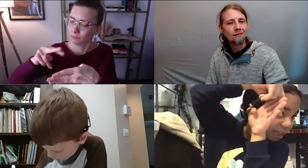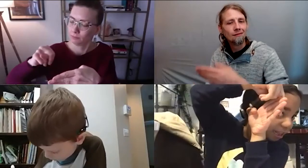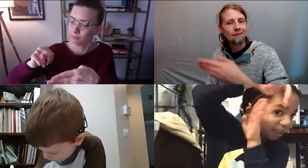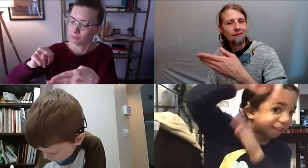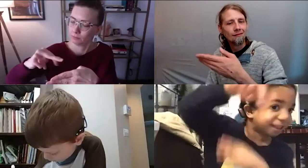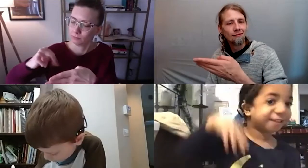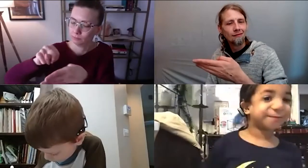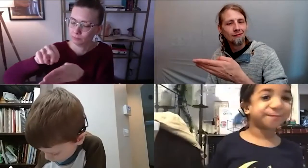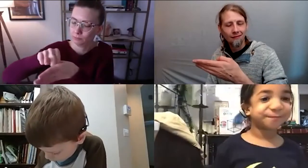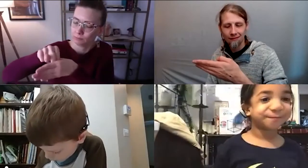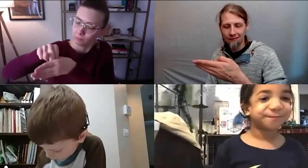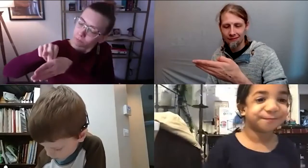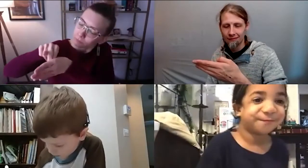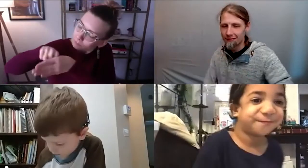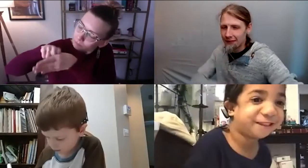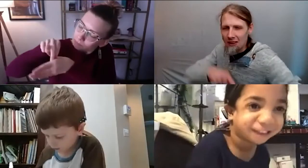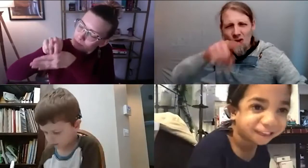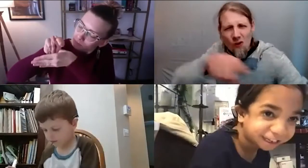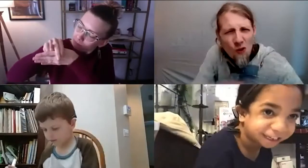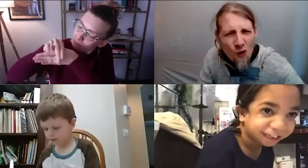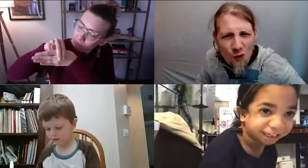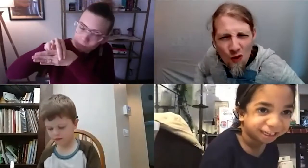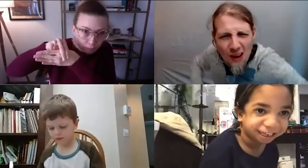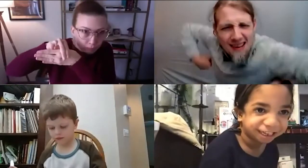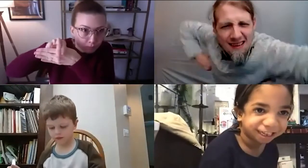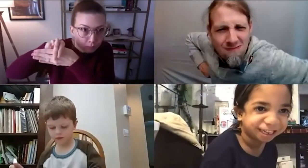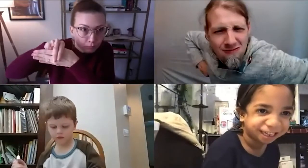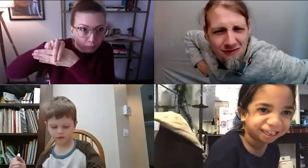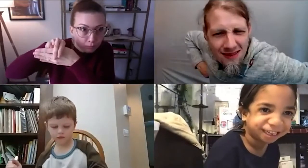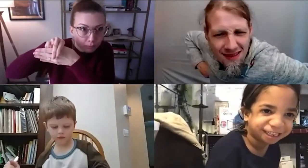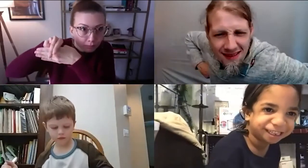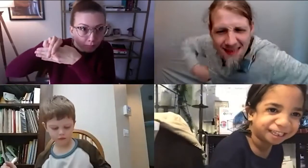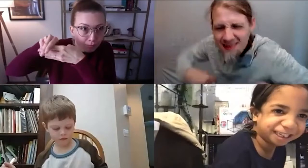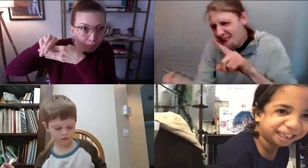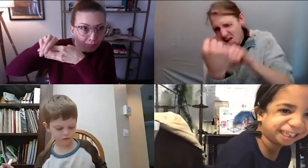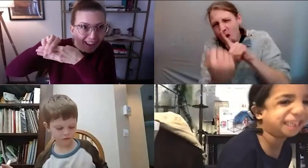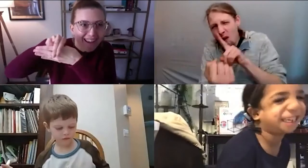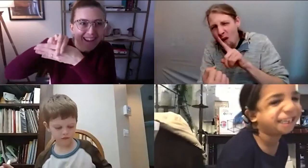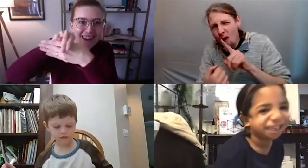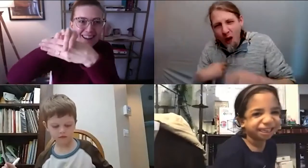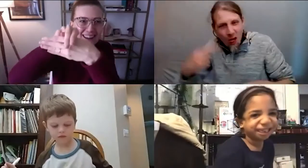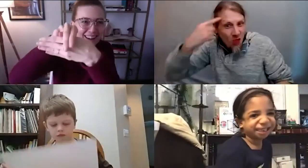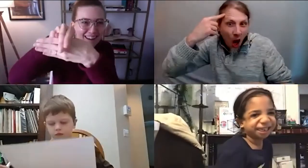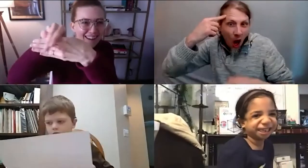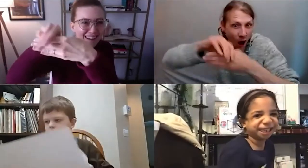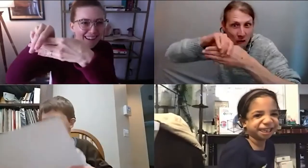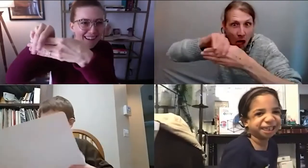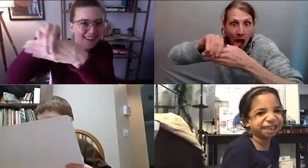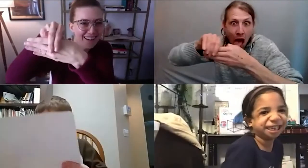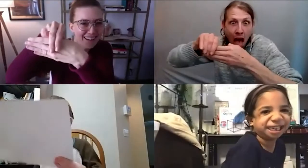Like this? Oh, you fooled me. I thought you really pulled off your